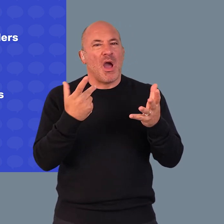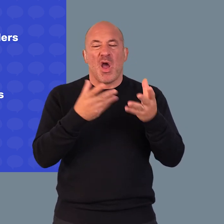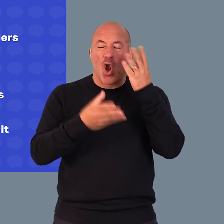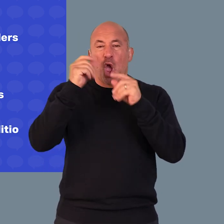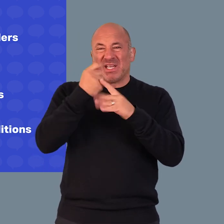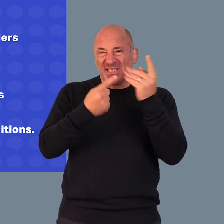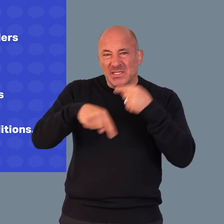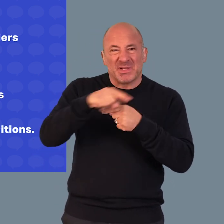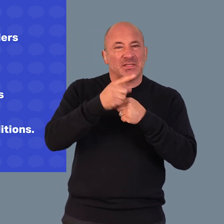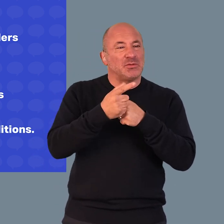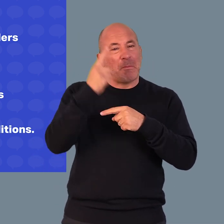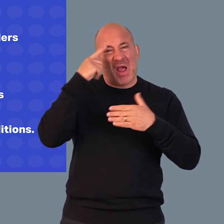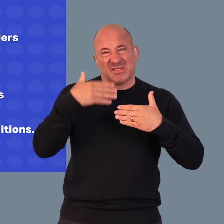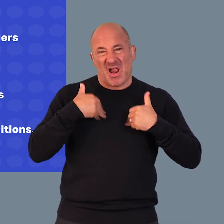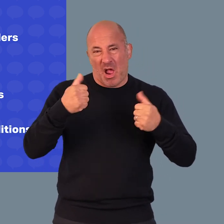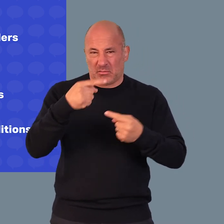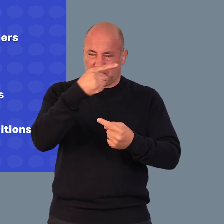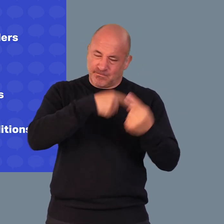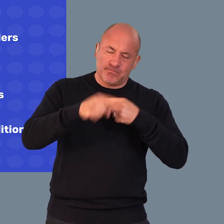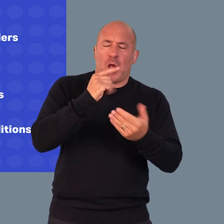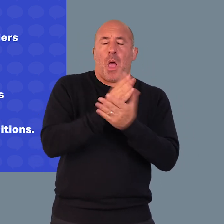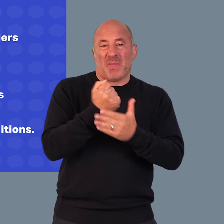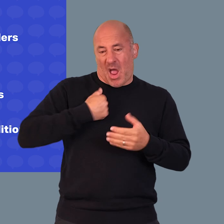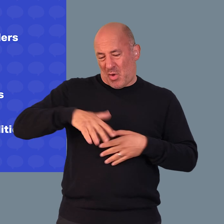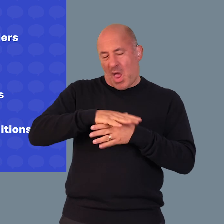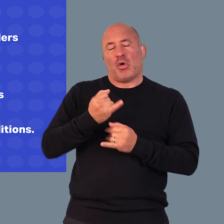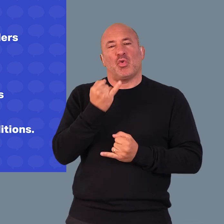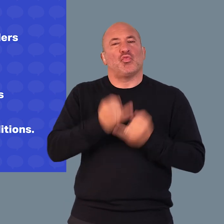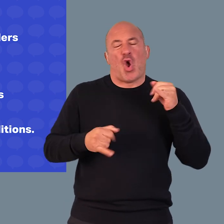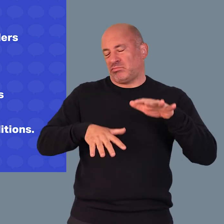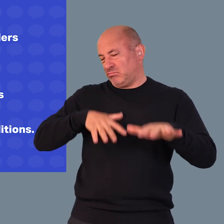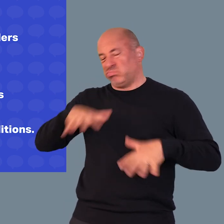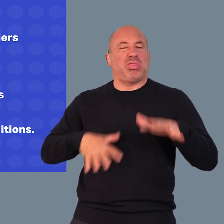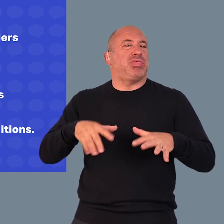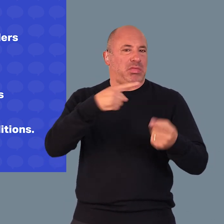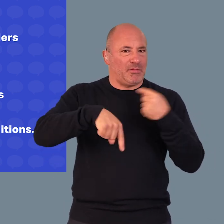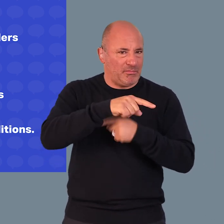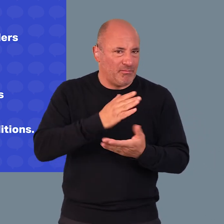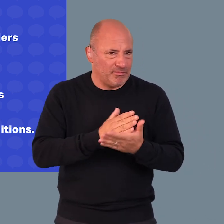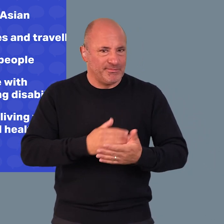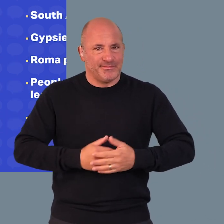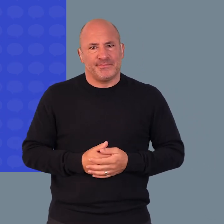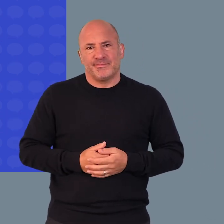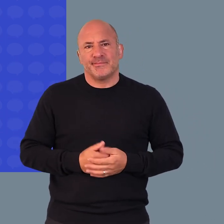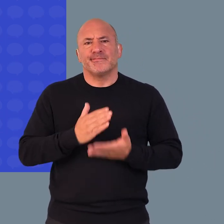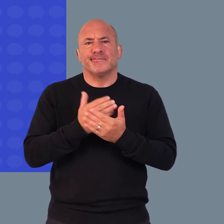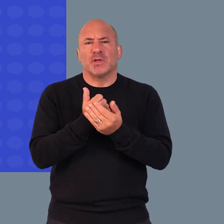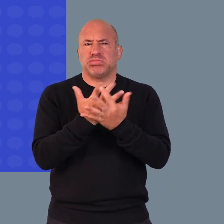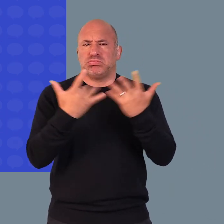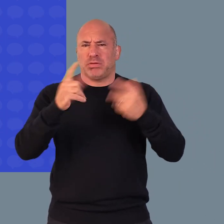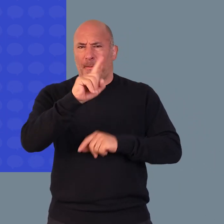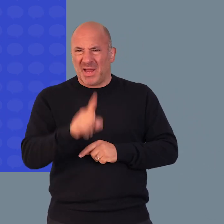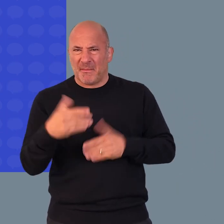Travellers, Roma people, people with learning disabilities, and those living with mental health conditions were hit the hardest in our